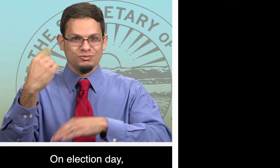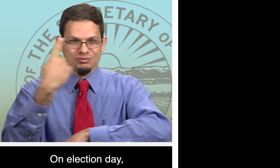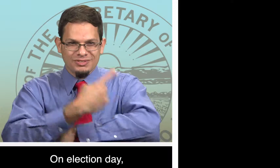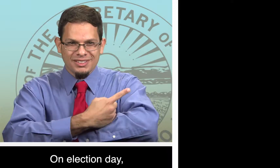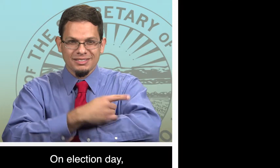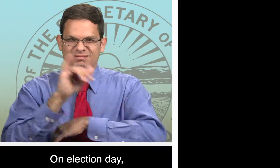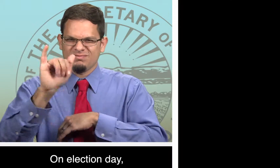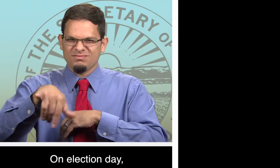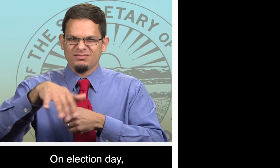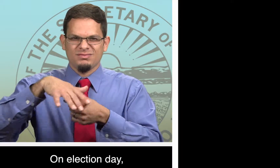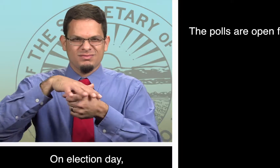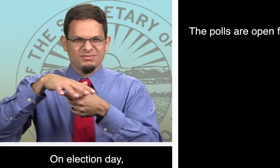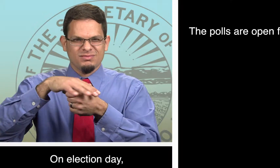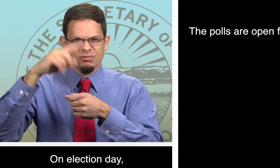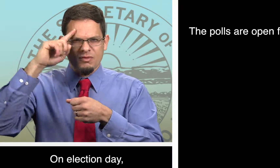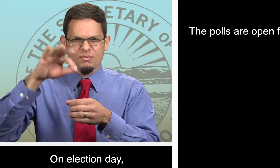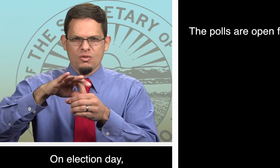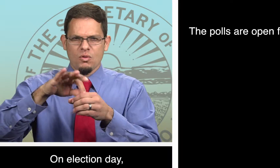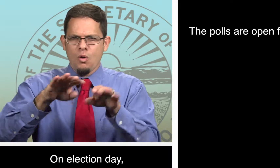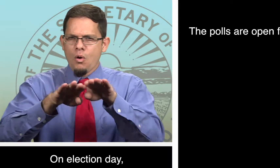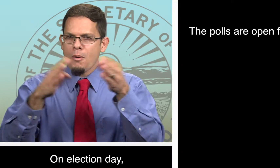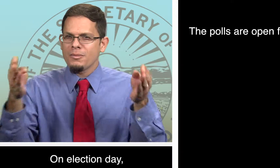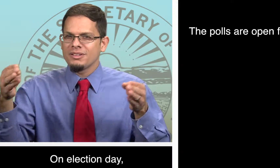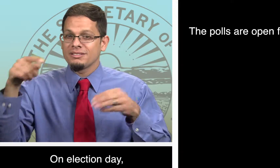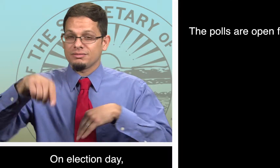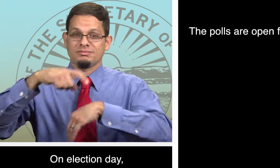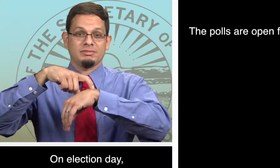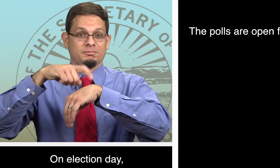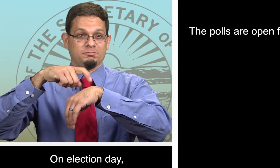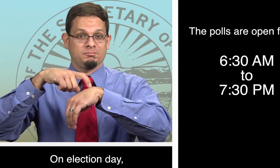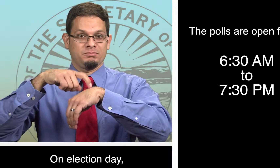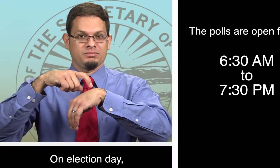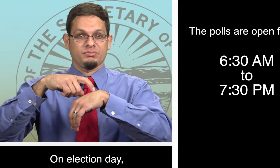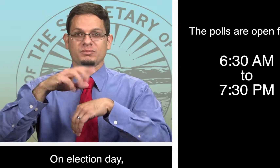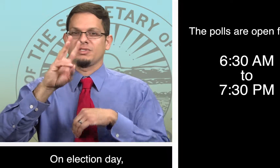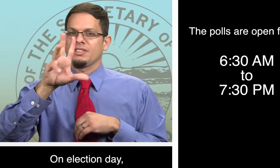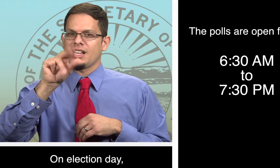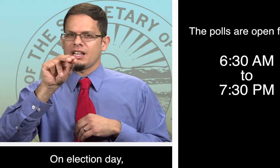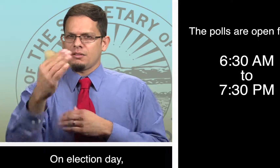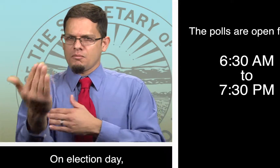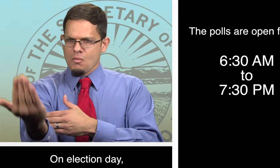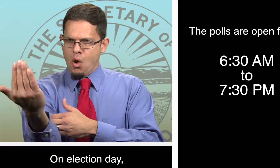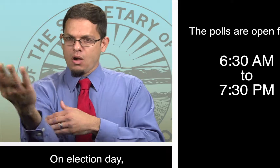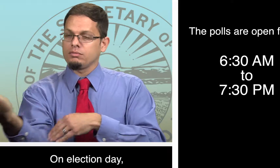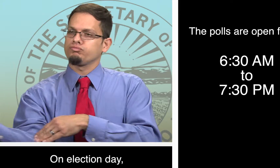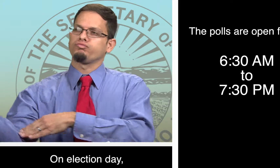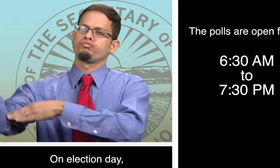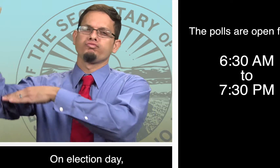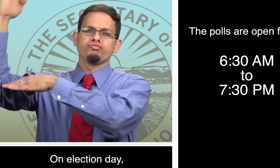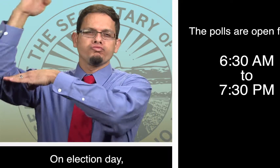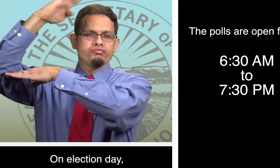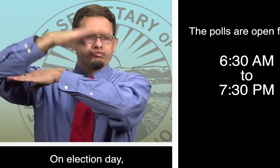On Election Day, the polls are open from 6:30 a.m. to 7:30